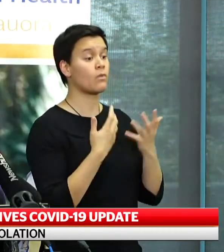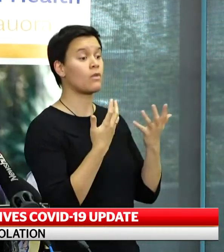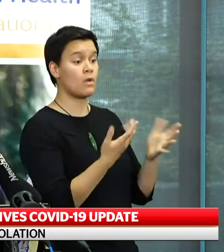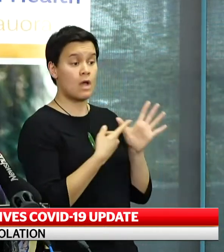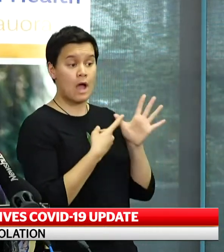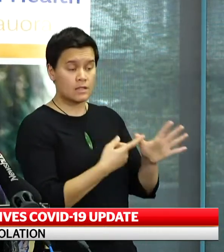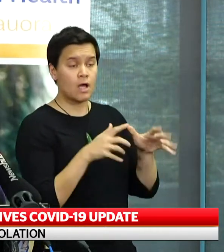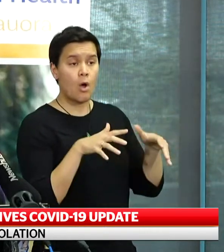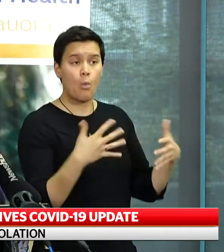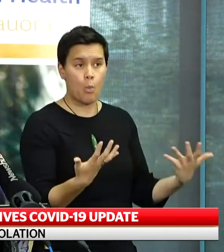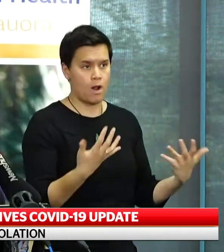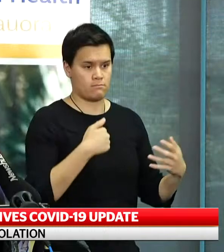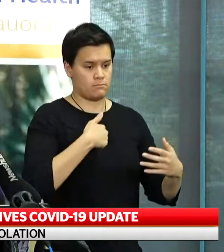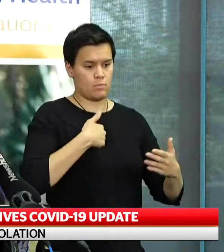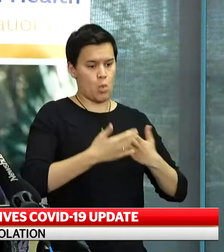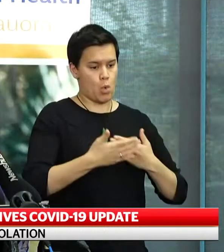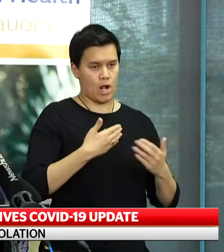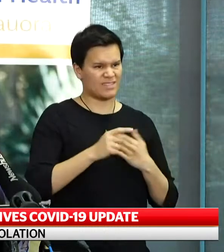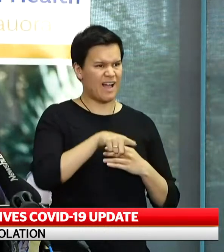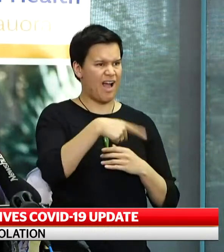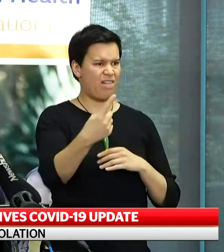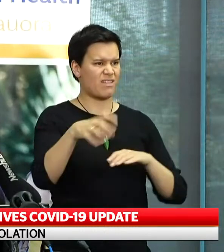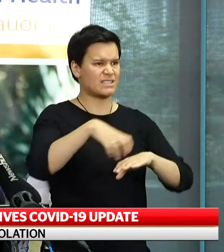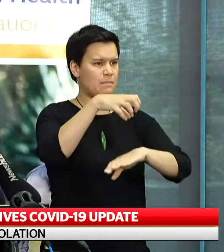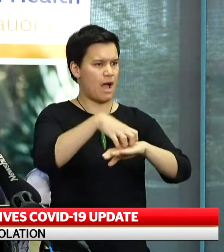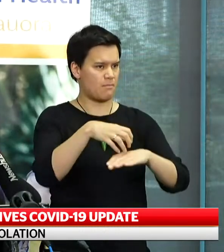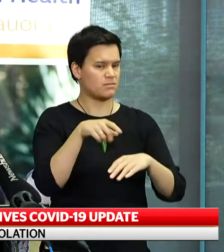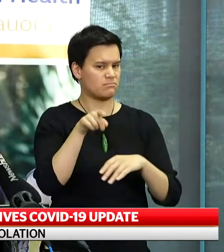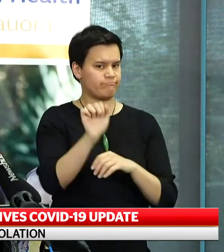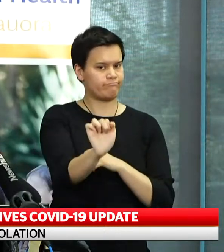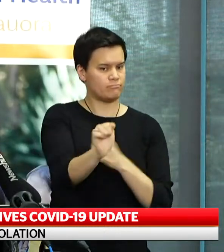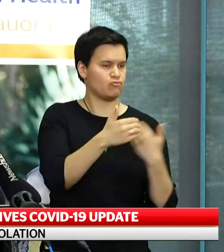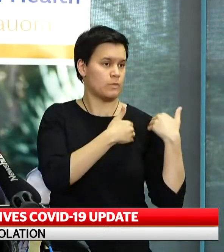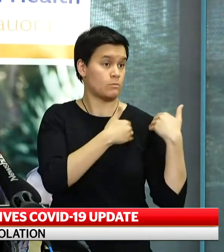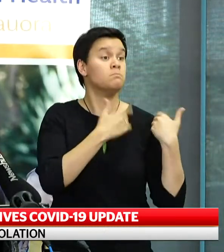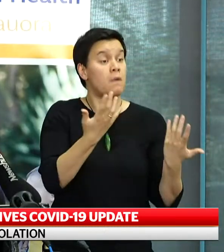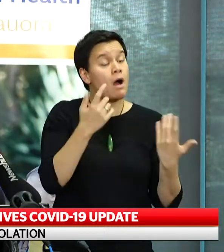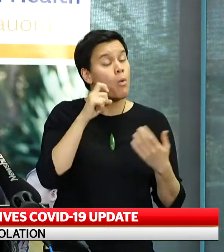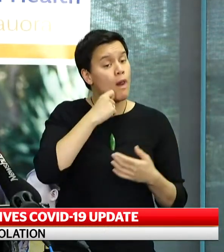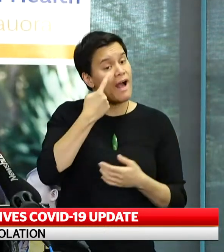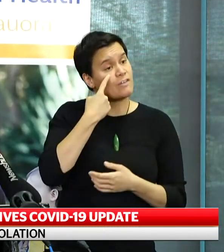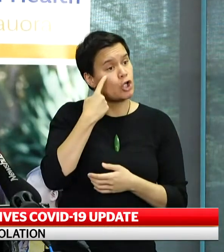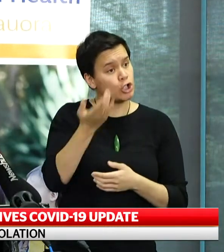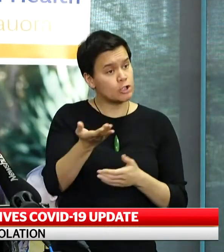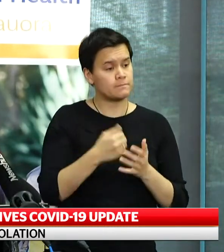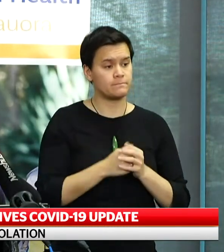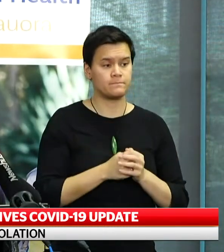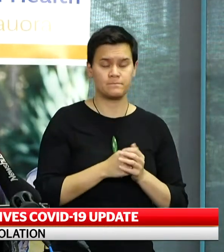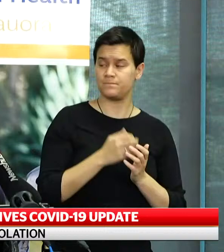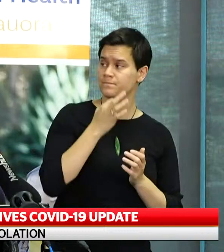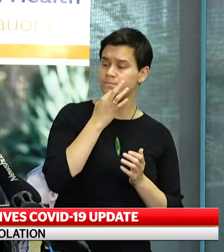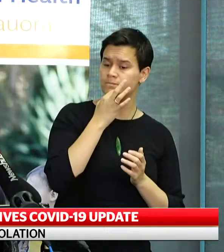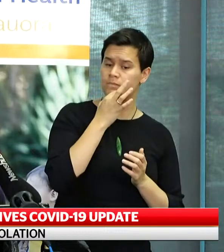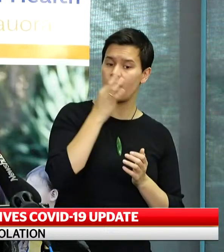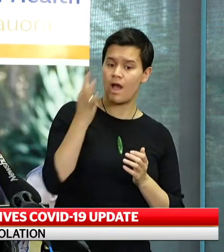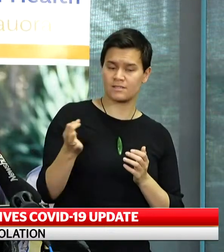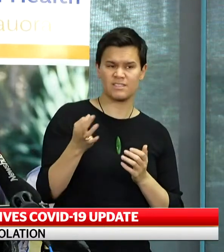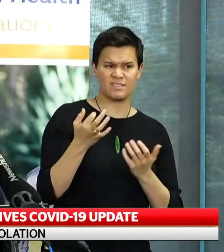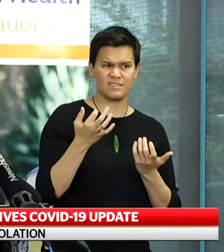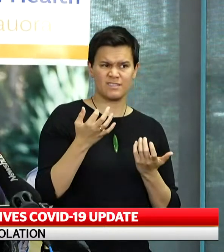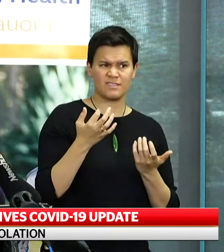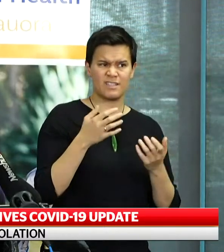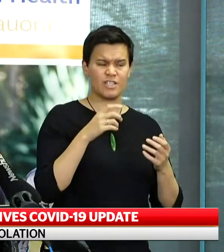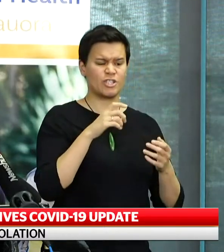by other departments, but that's one of the things we'll look at. And do you know how these workers feel being double bunked with their